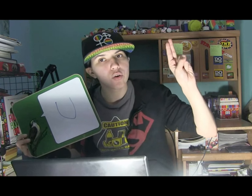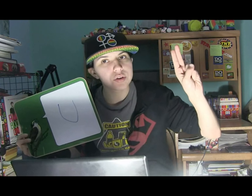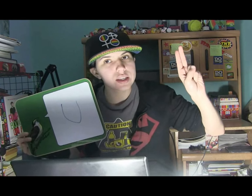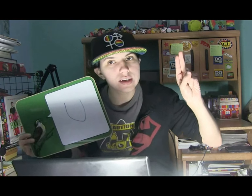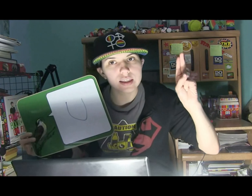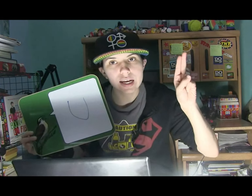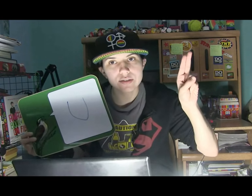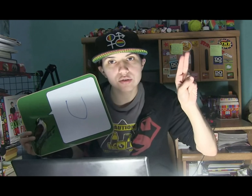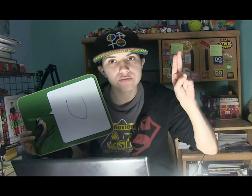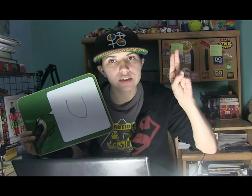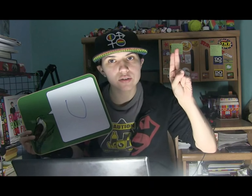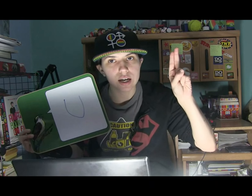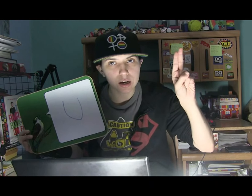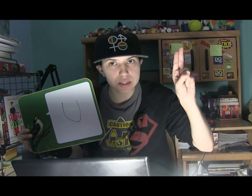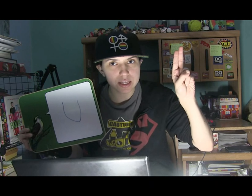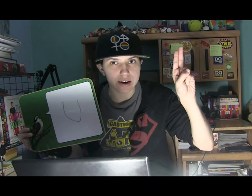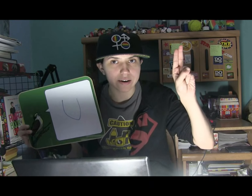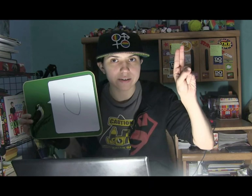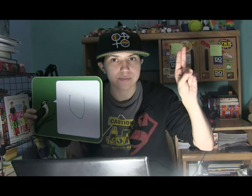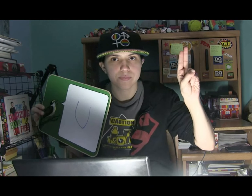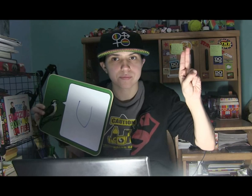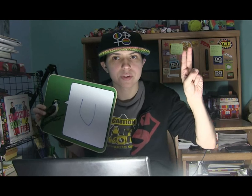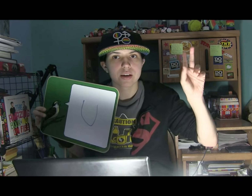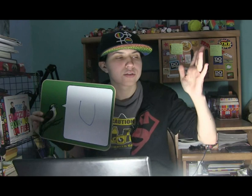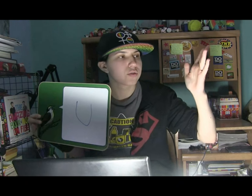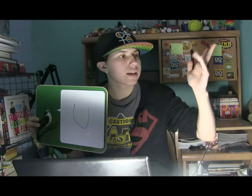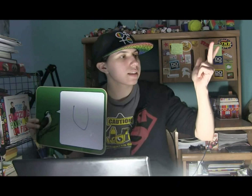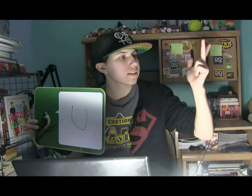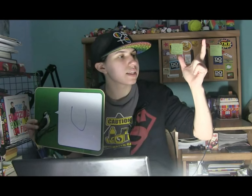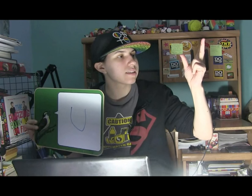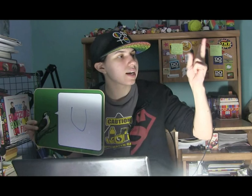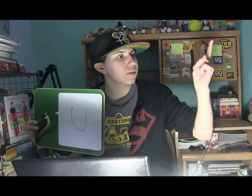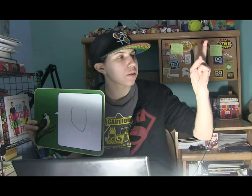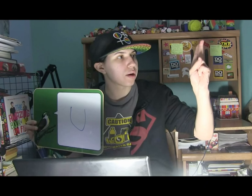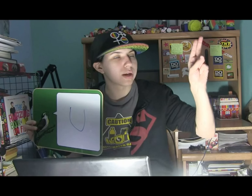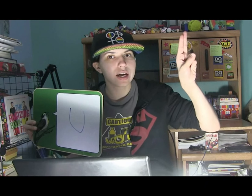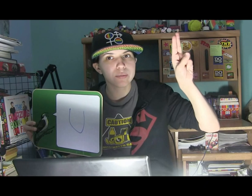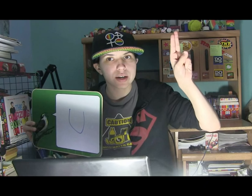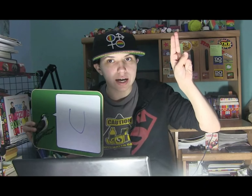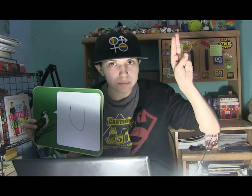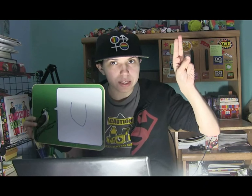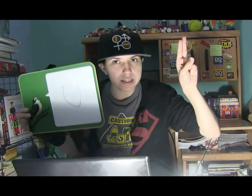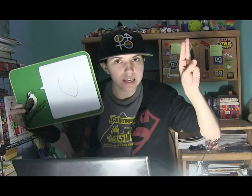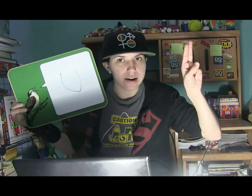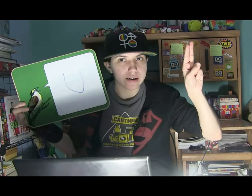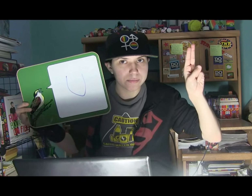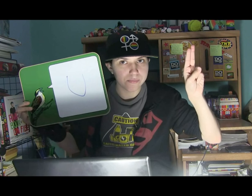the last two fingers up in the air. So yet again, these down, thumb on top, up in the air.